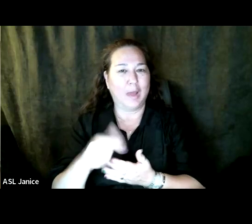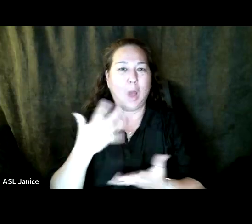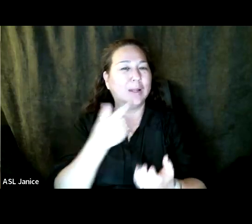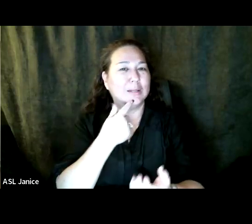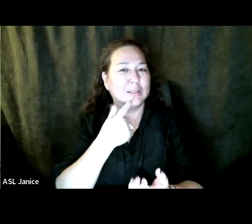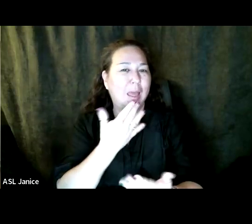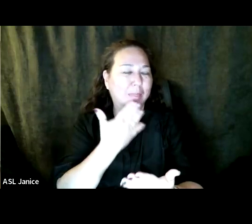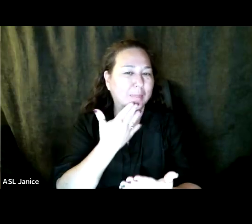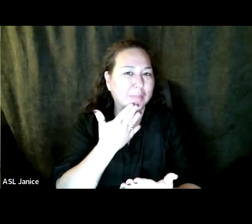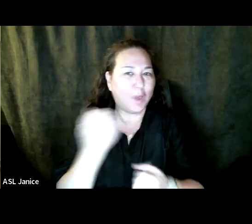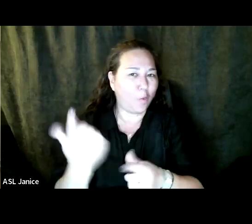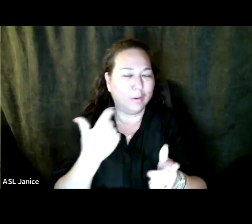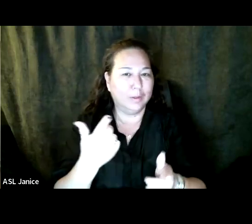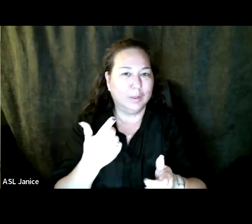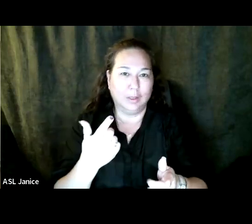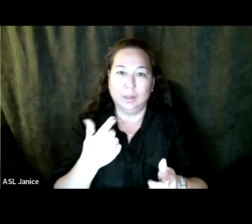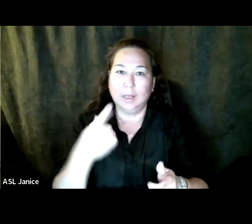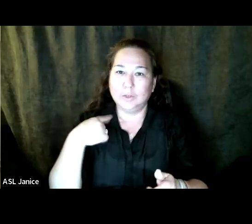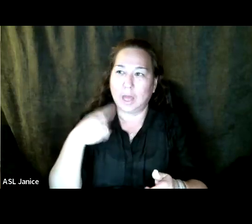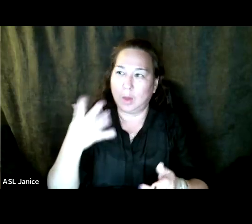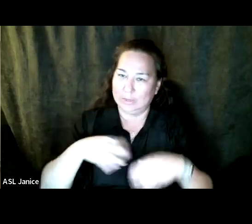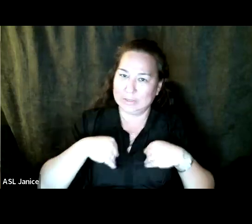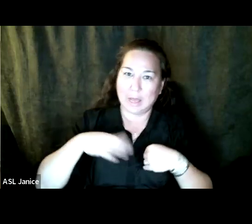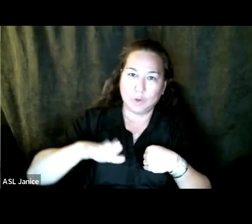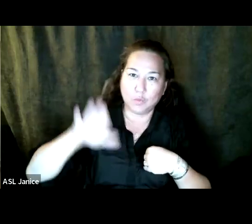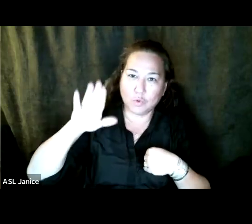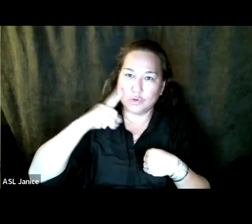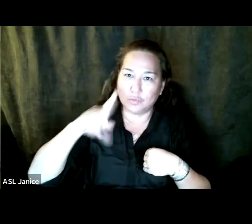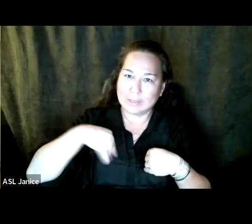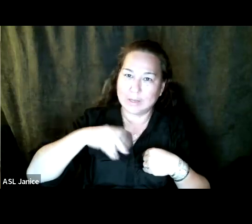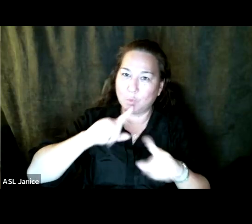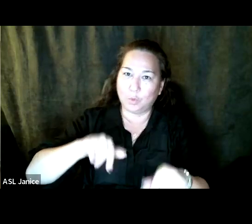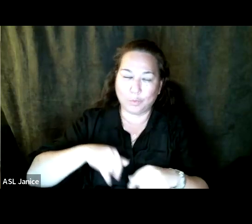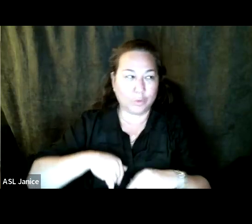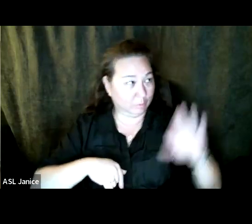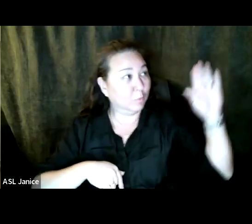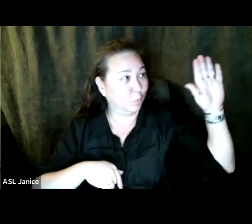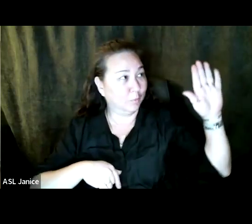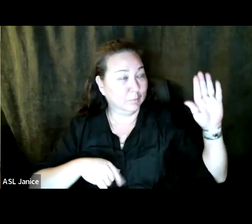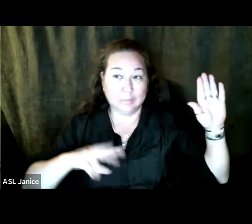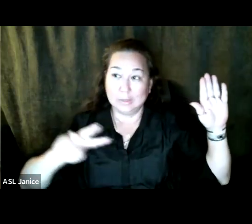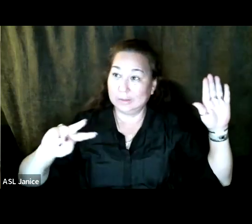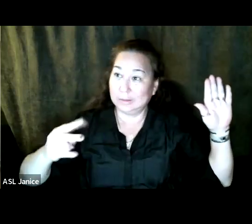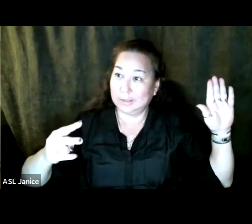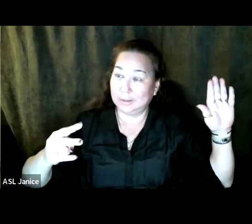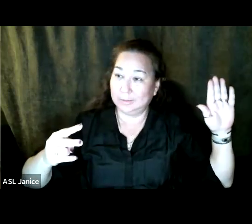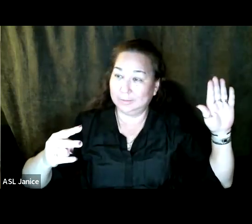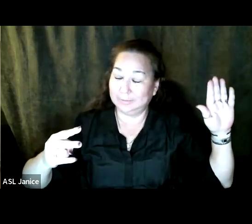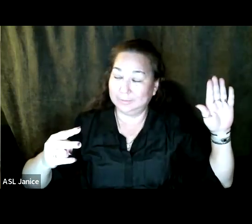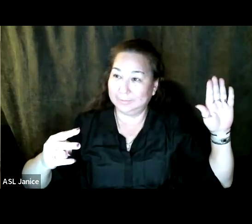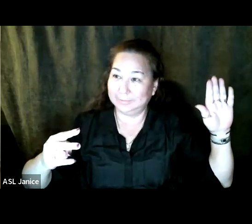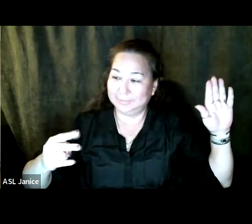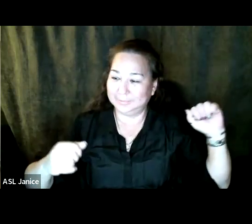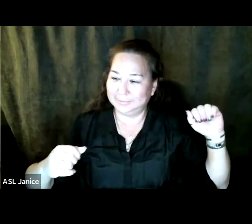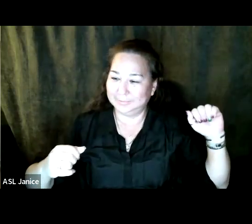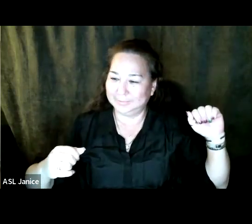now entertain a motion to receive the superintendent's report. So moved. Thank you. Is there a motion? Sorry. Is there a